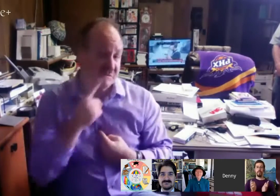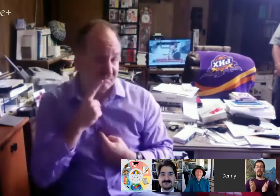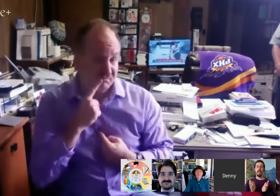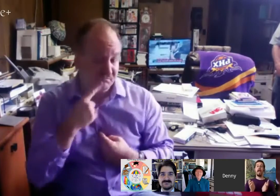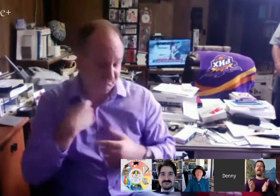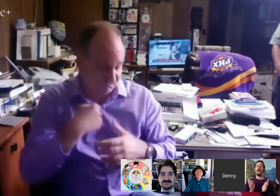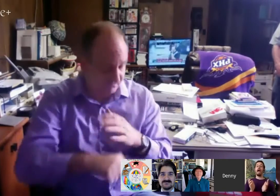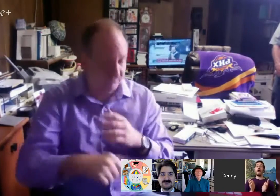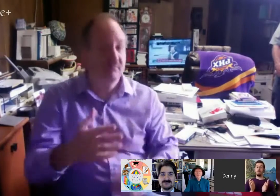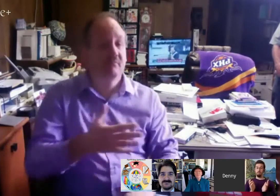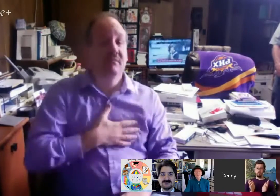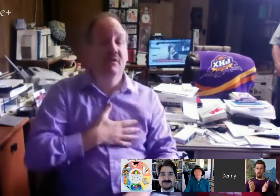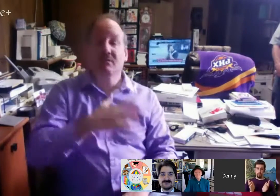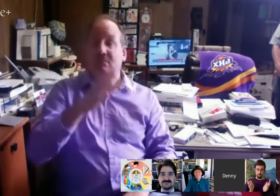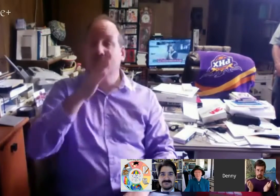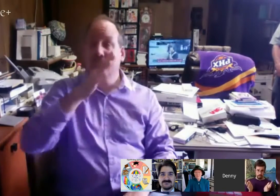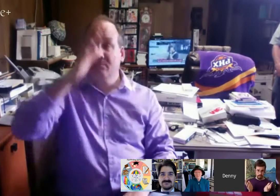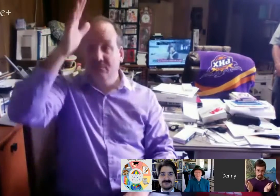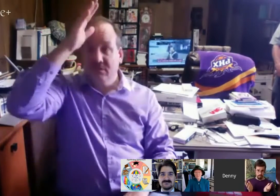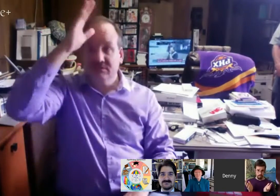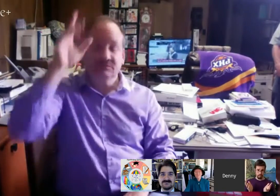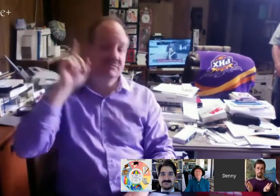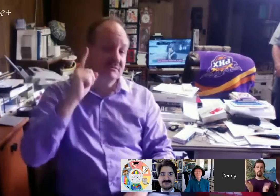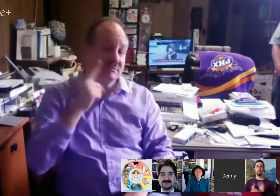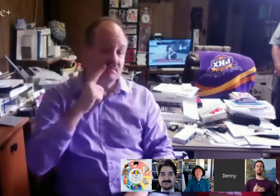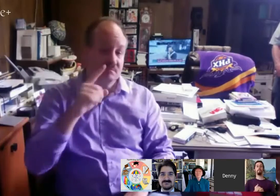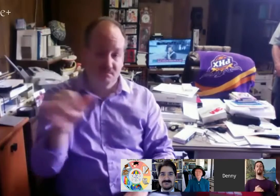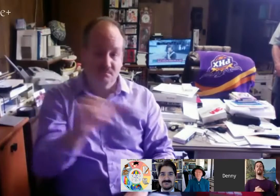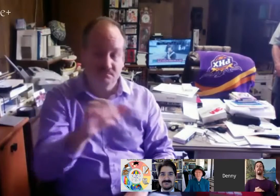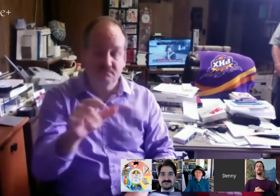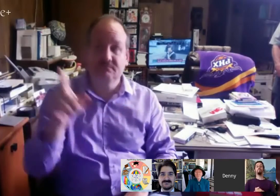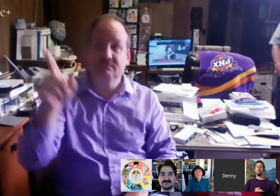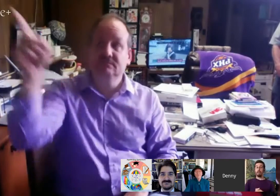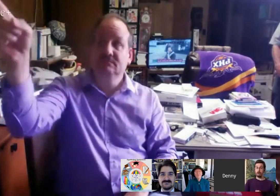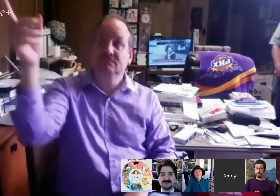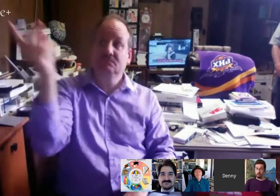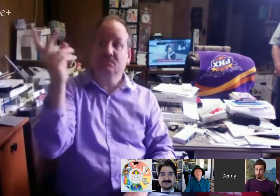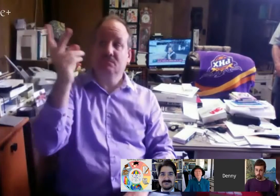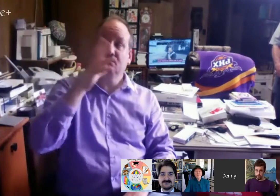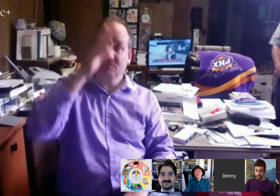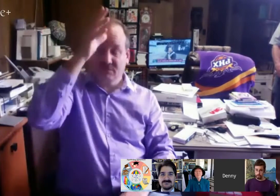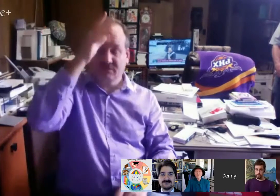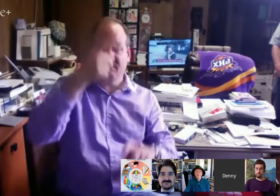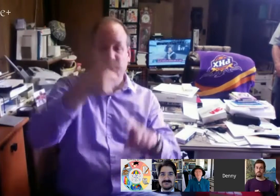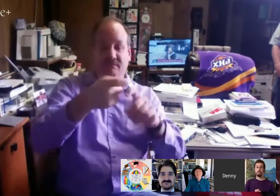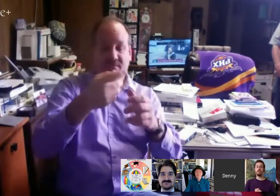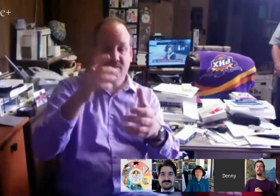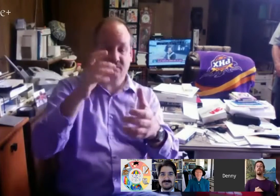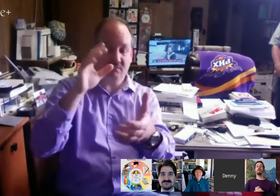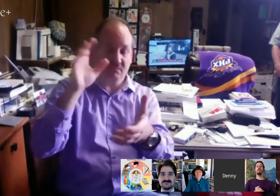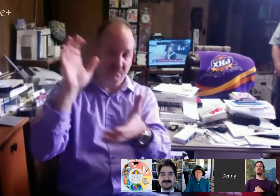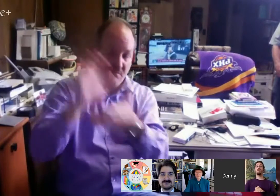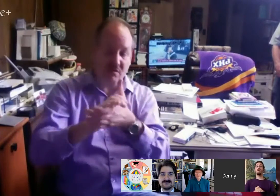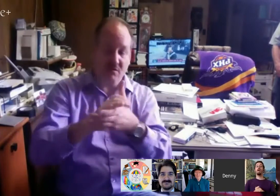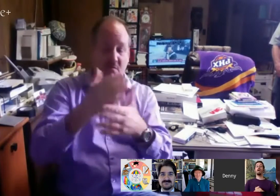Okay. I was born deaf. My parents are also deaf.